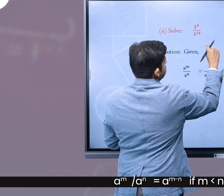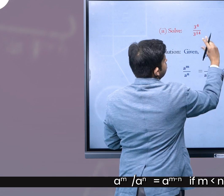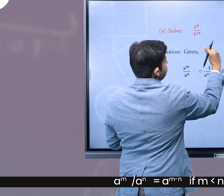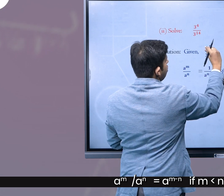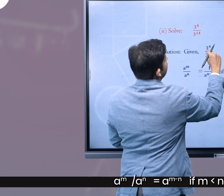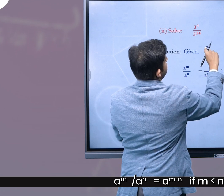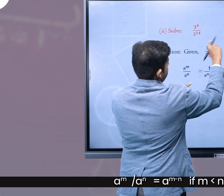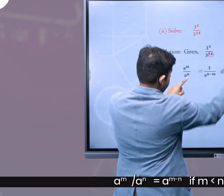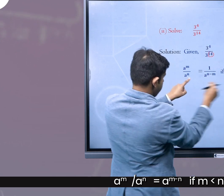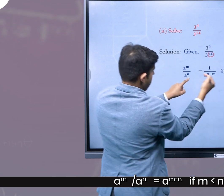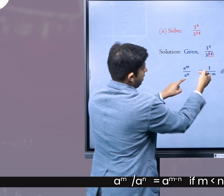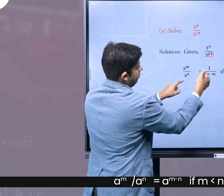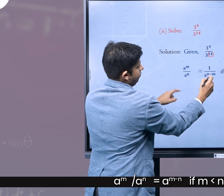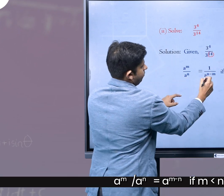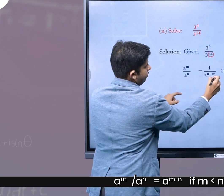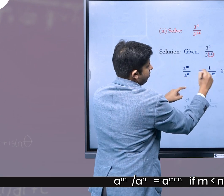lesser than n.